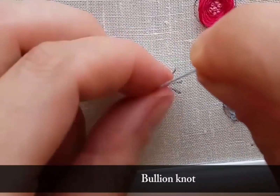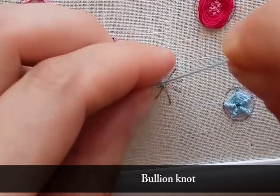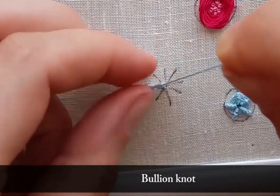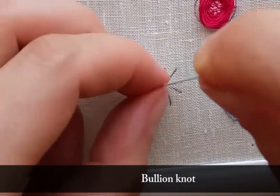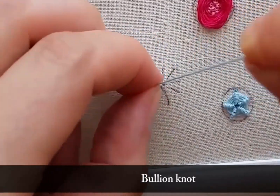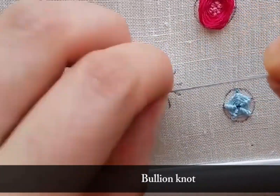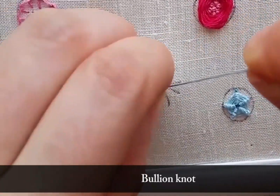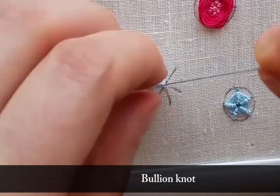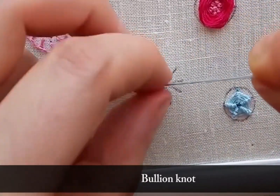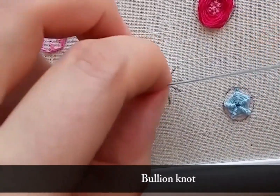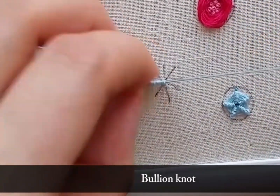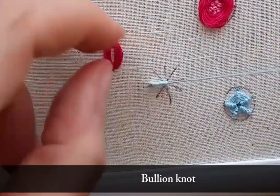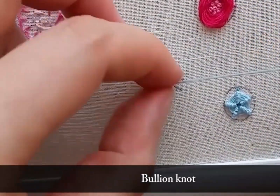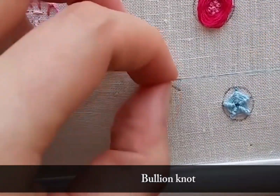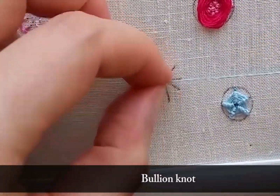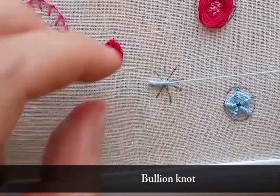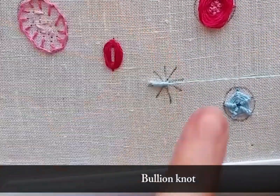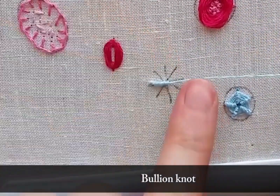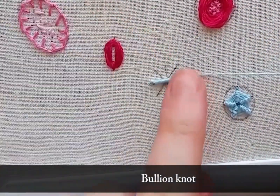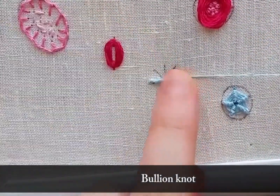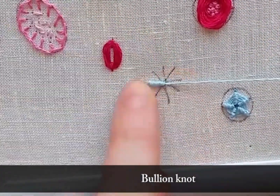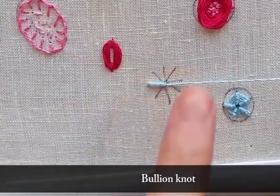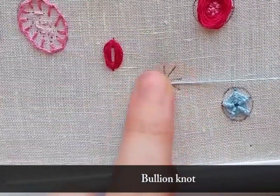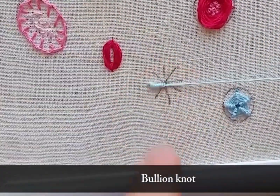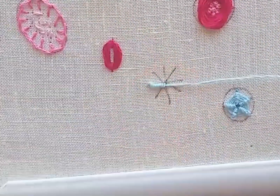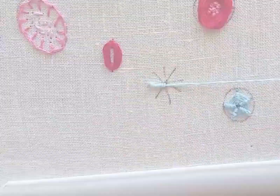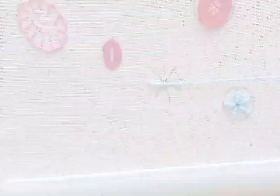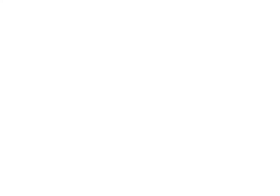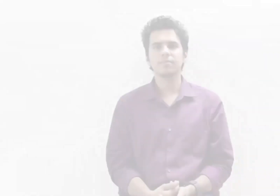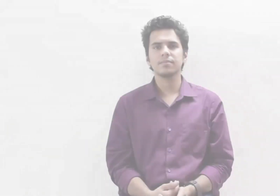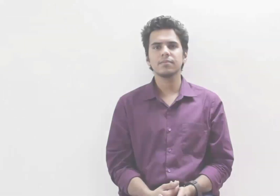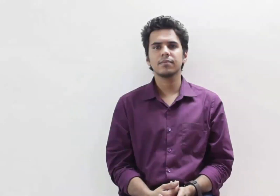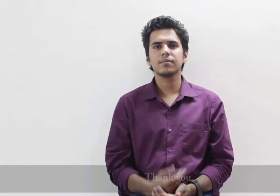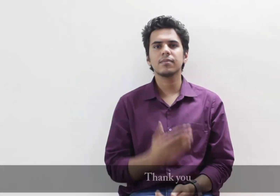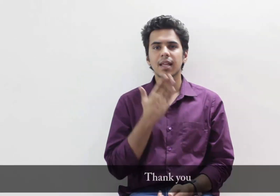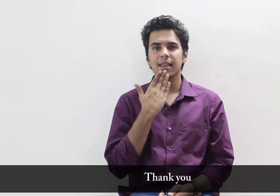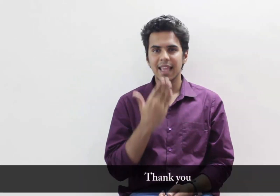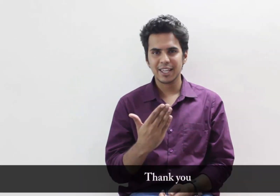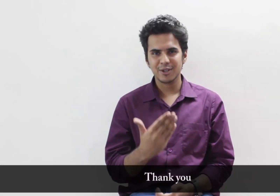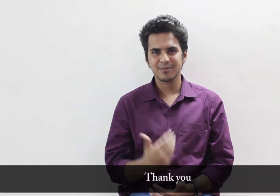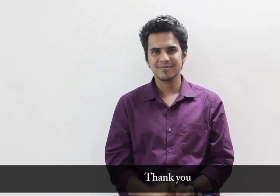Thank you.